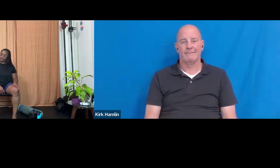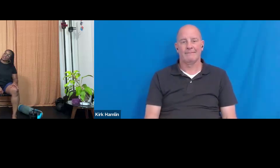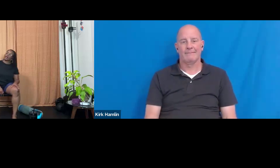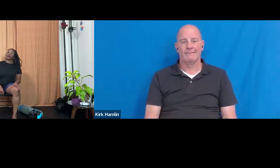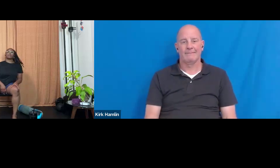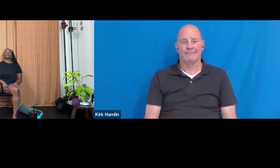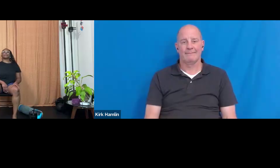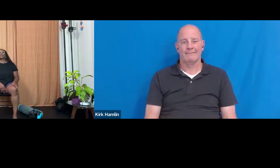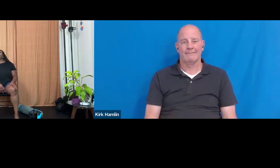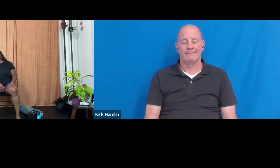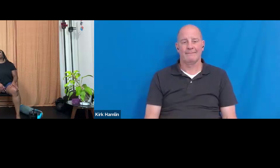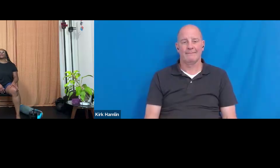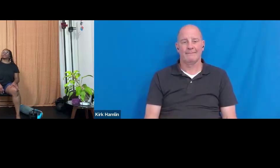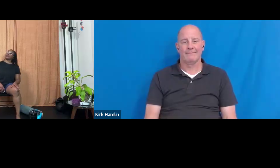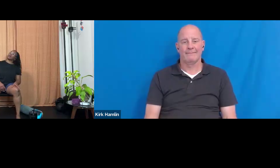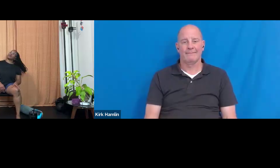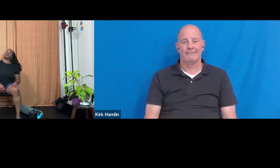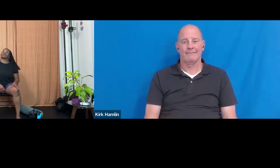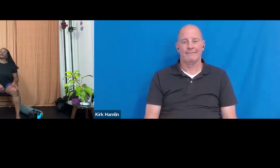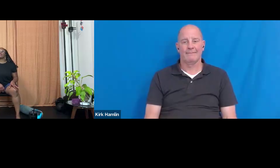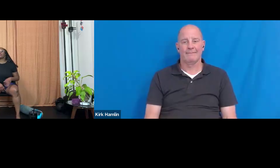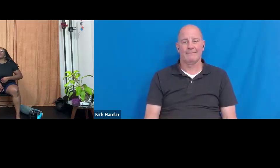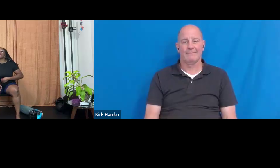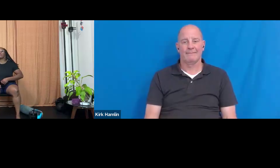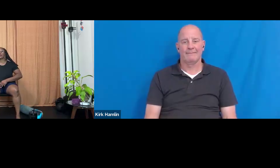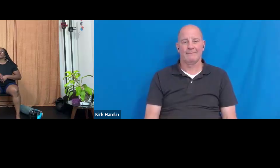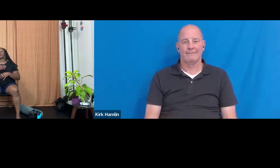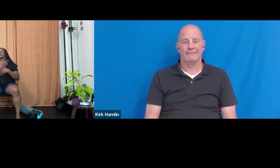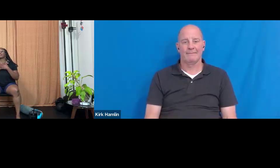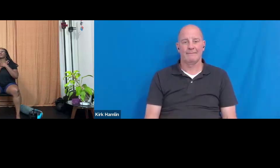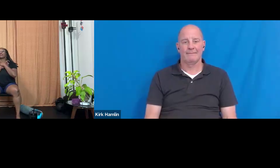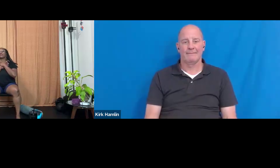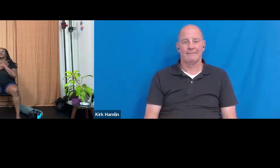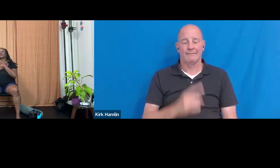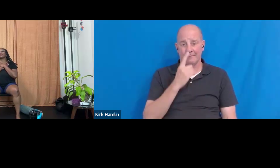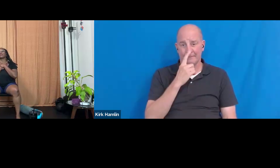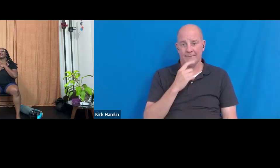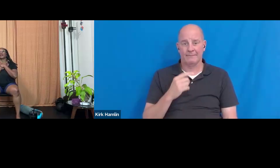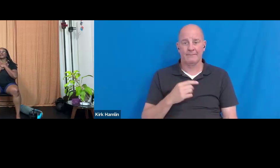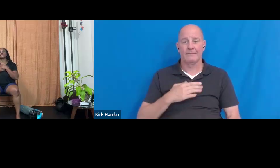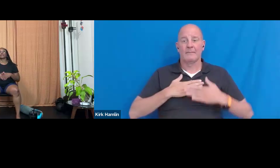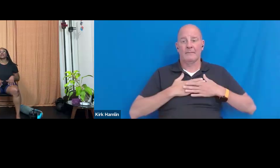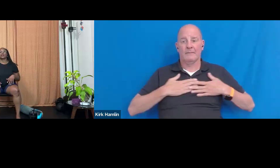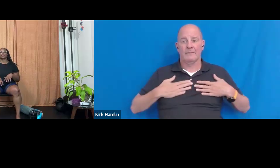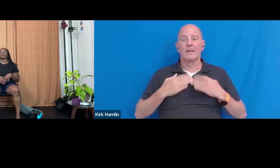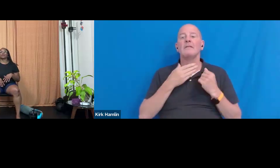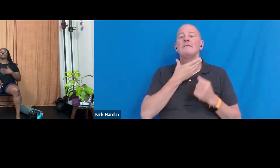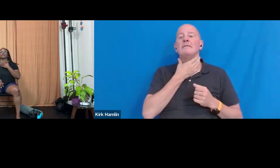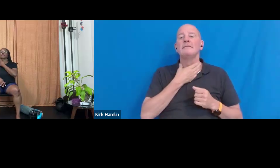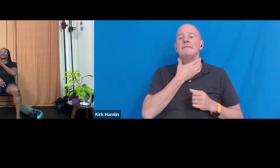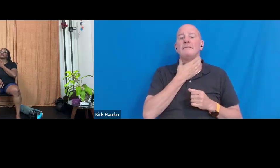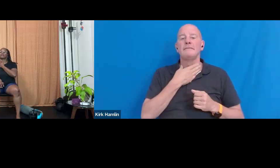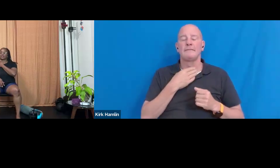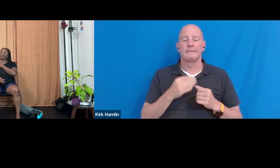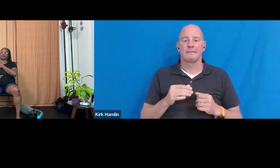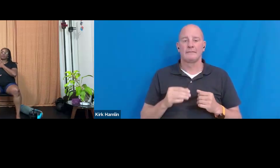Get your wiggles out. All right, if you are upright, we're gonna stretch the front of our necks. So